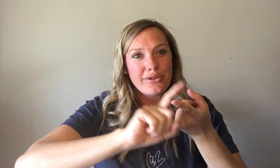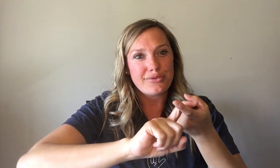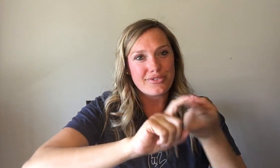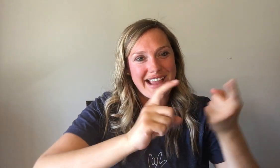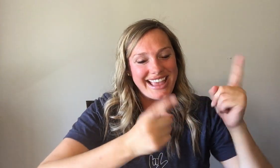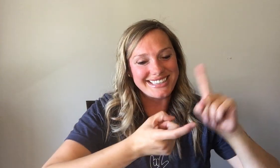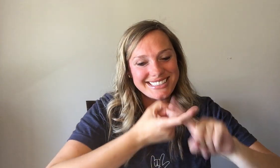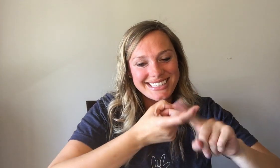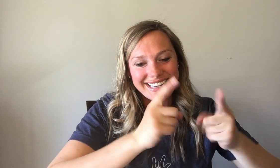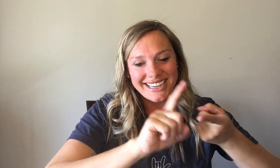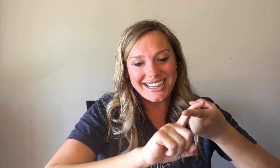friend,